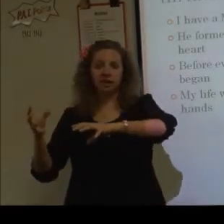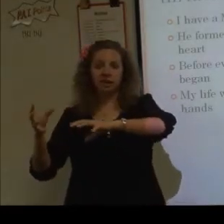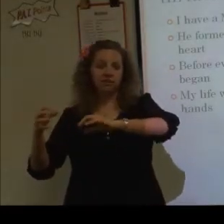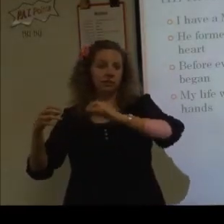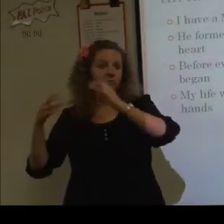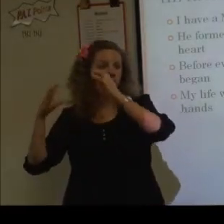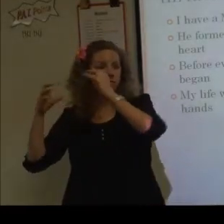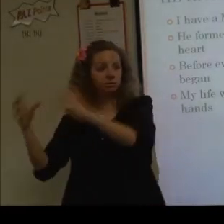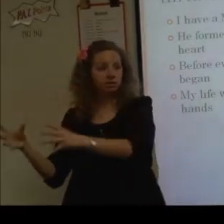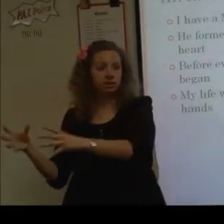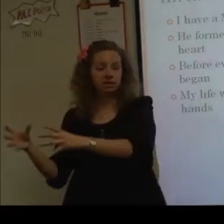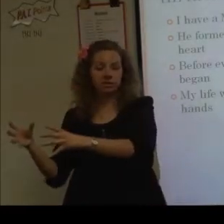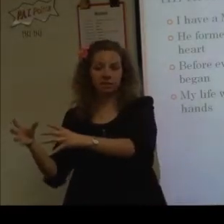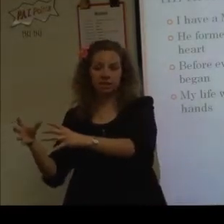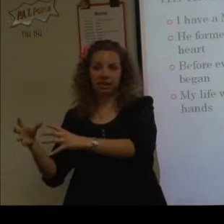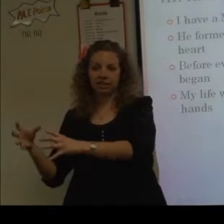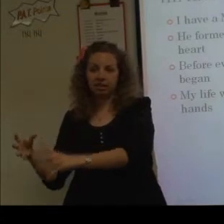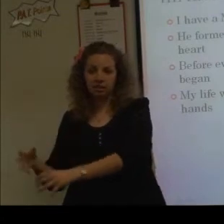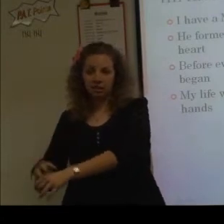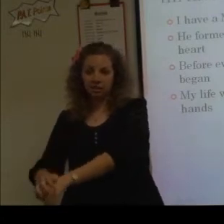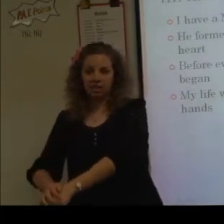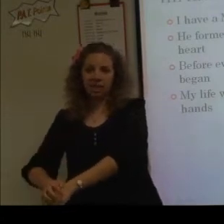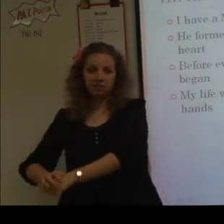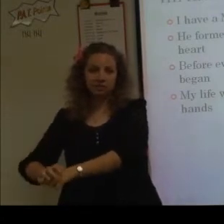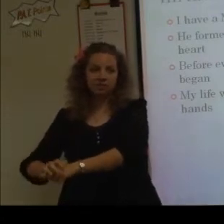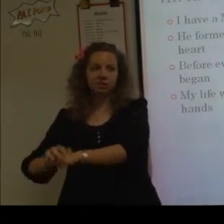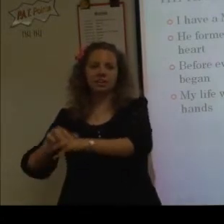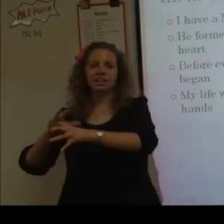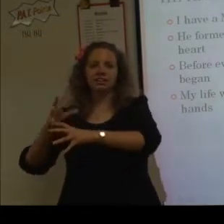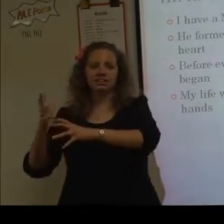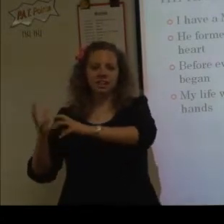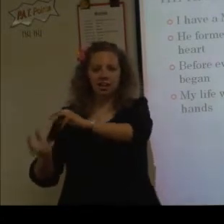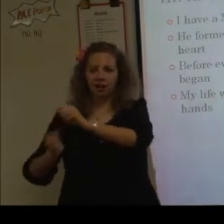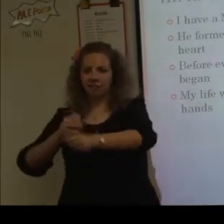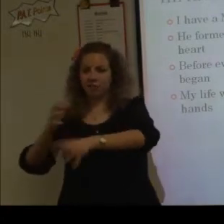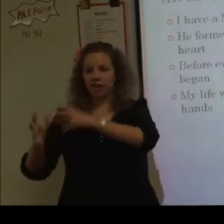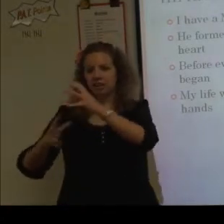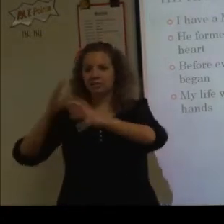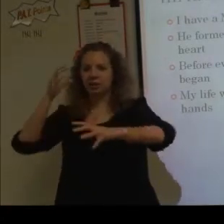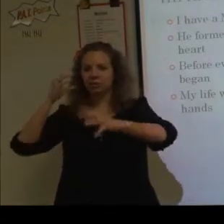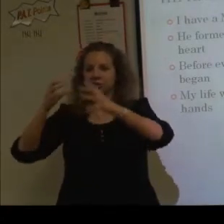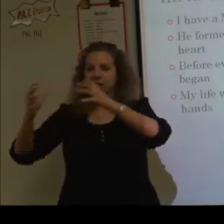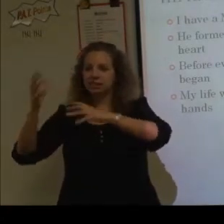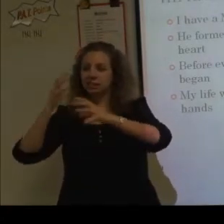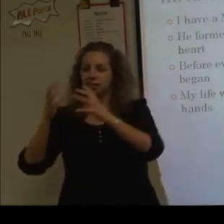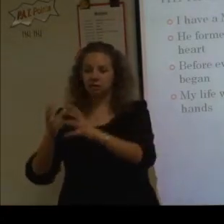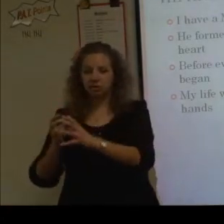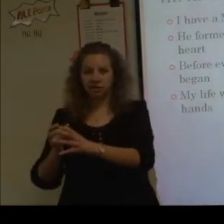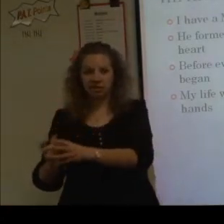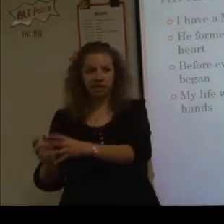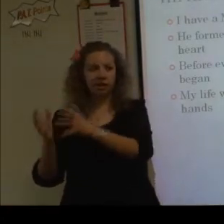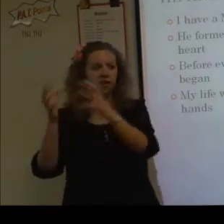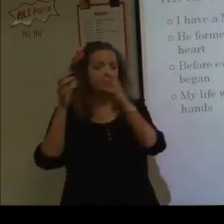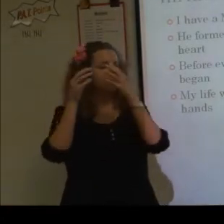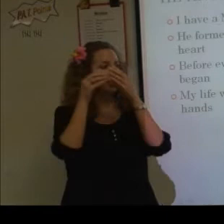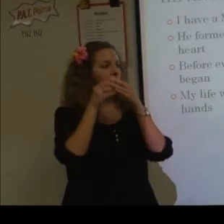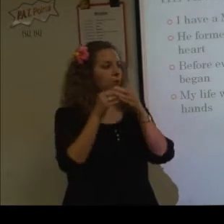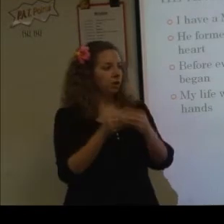ASL, if someone signs something in ASL, then I have to literally take off the ASL, the signs they used and everything, figure out what